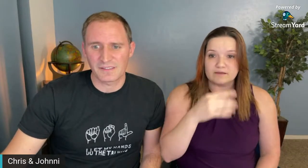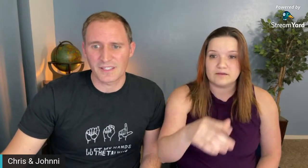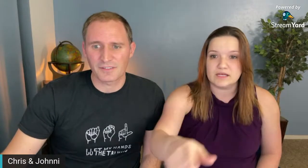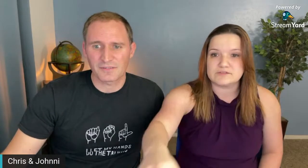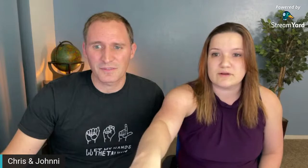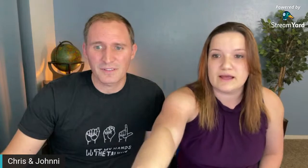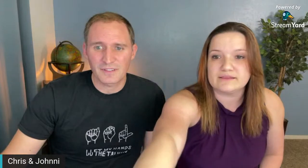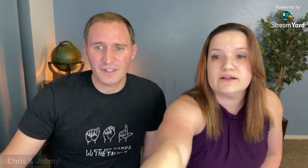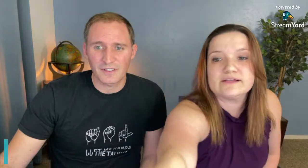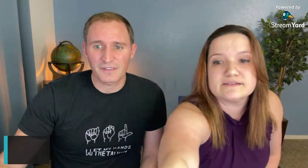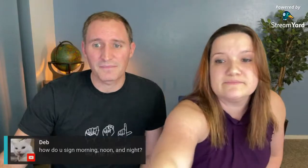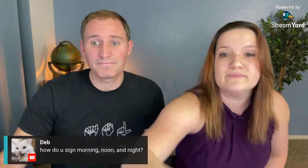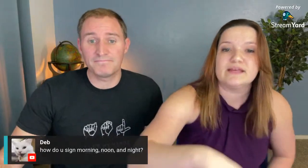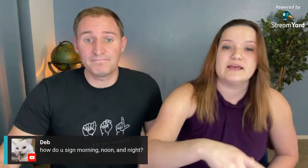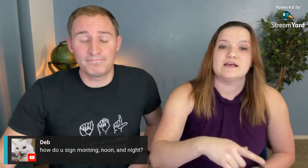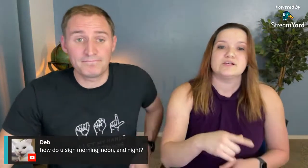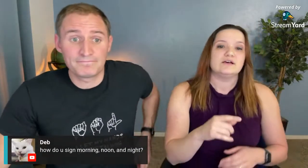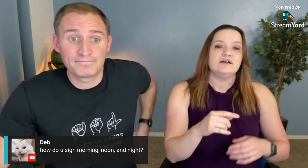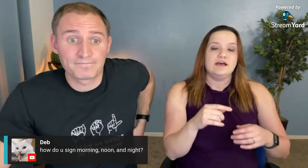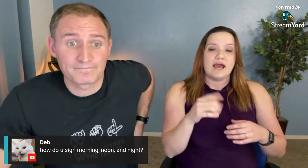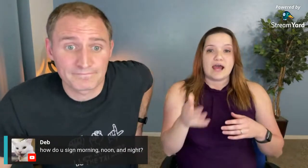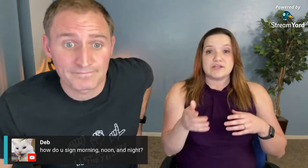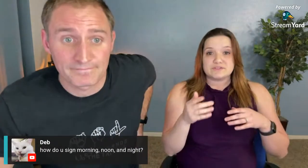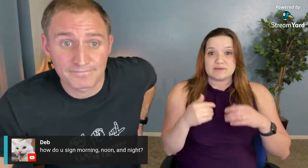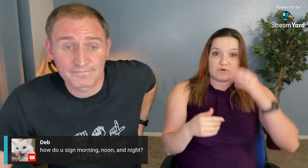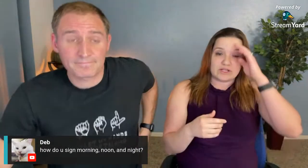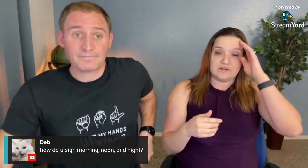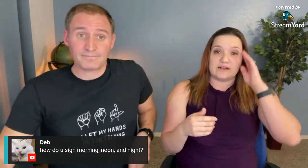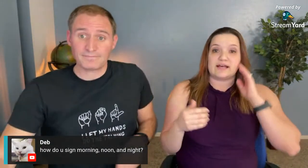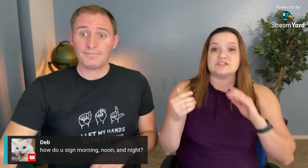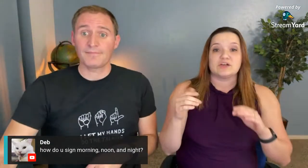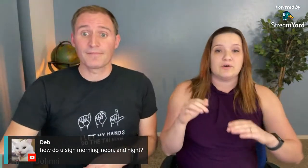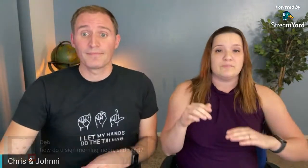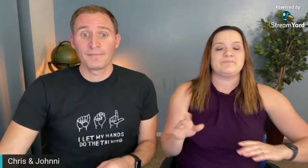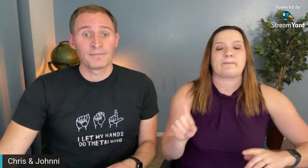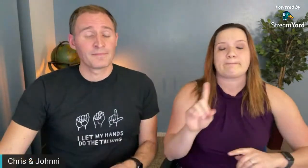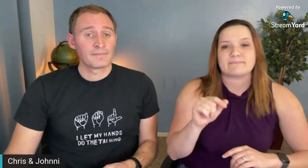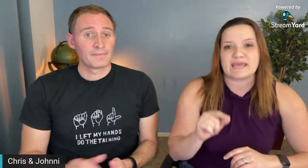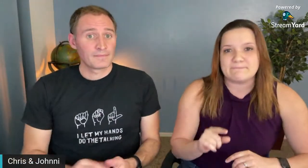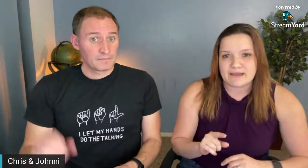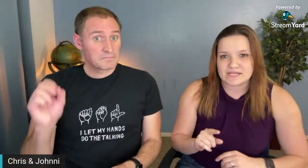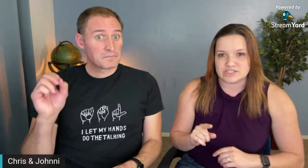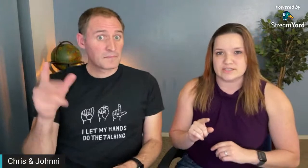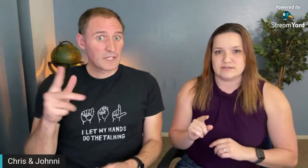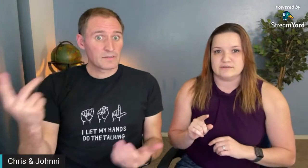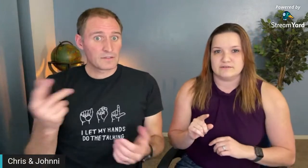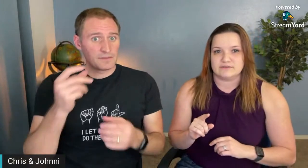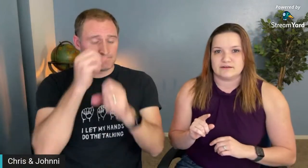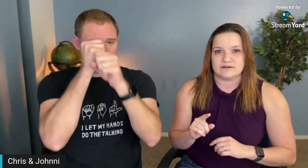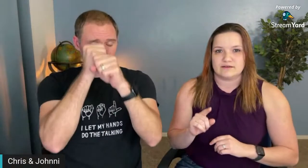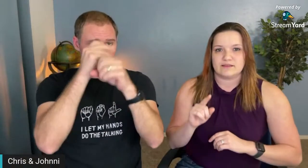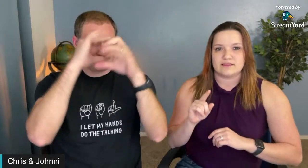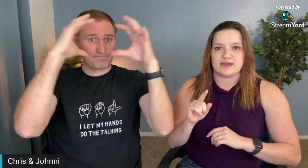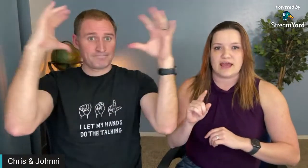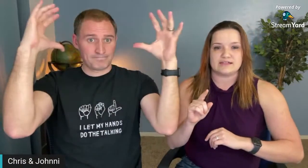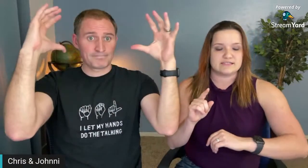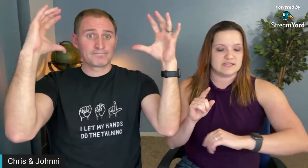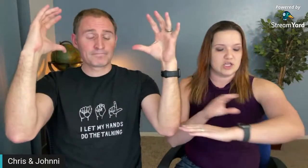that one. It's right. There it is. How do you sign morning, noon, and night? So imagine that